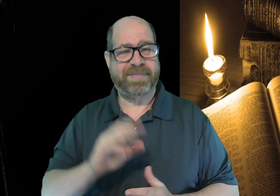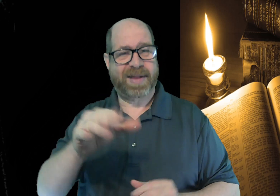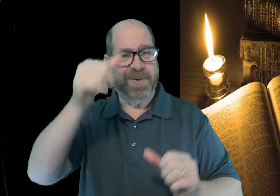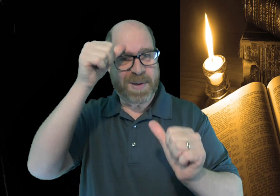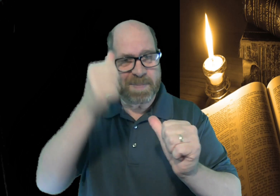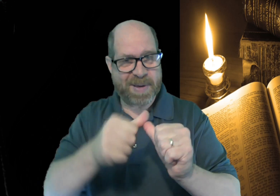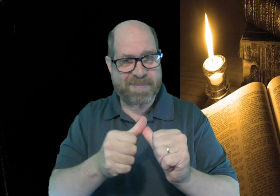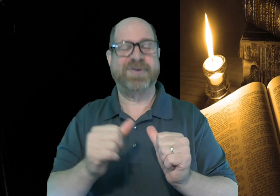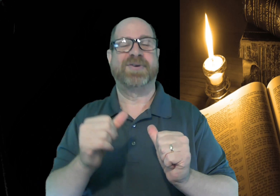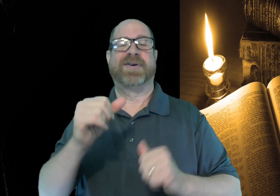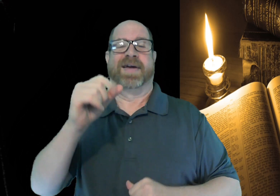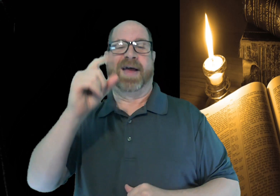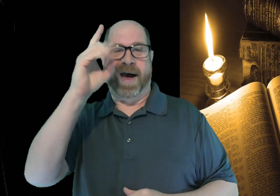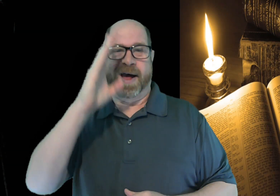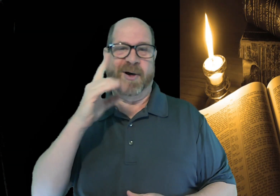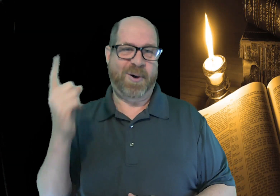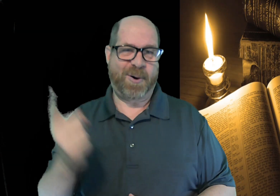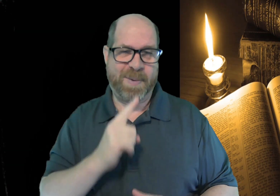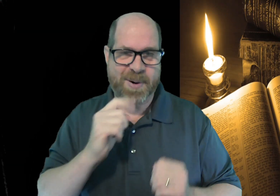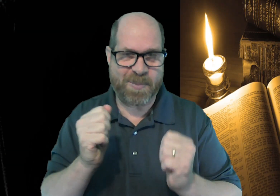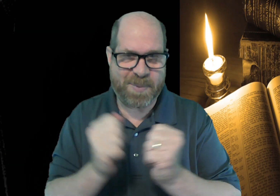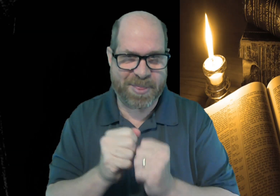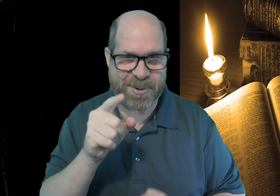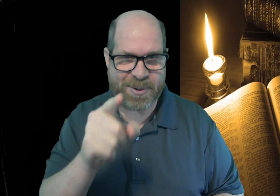remember god will always be with you